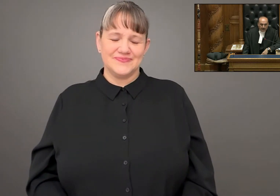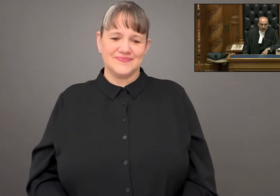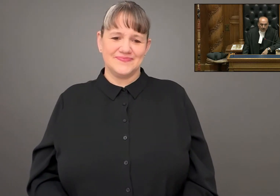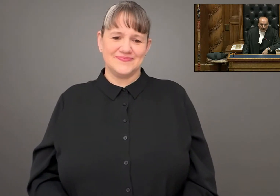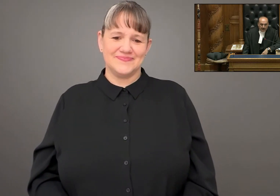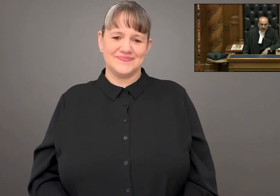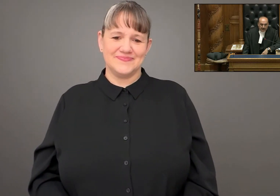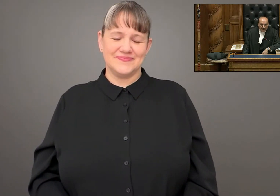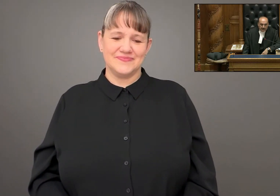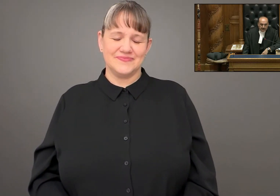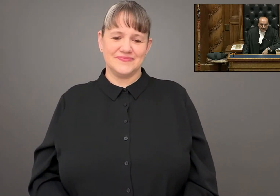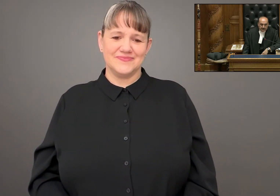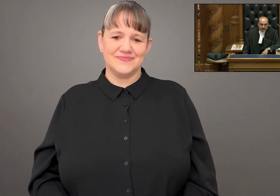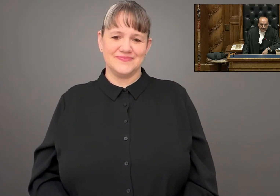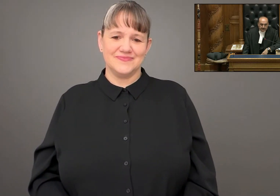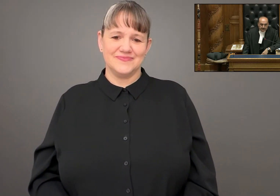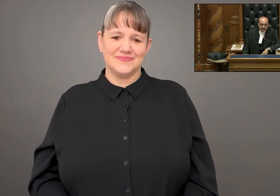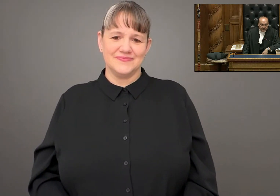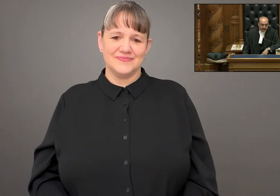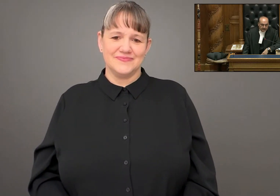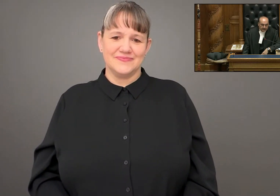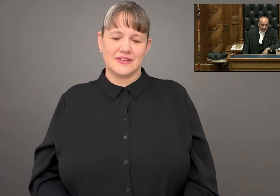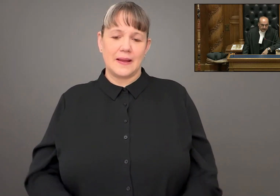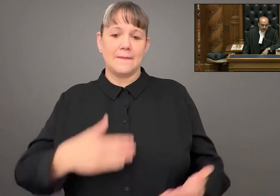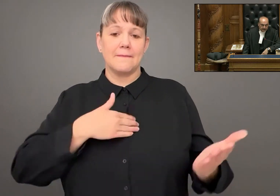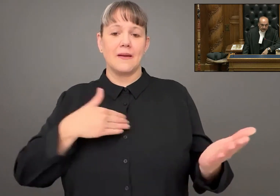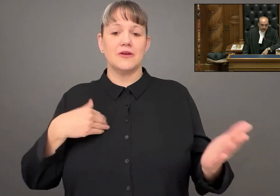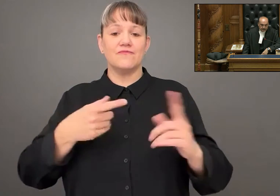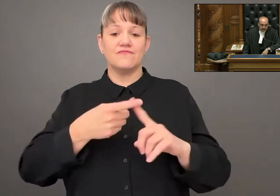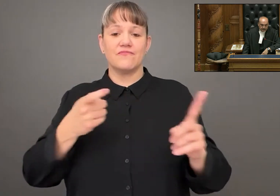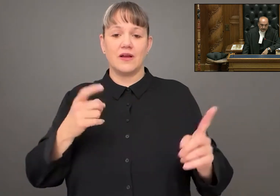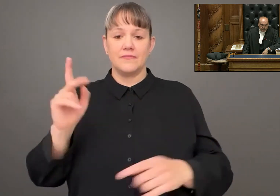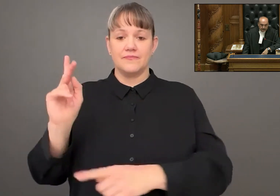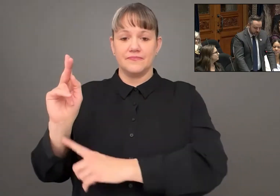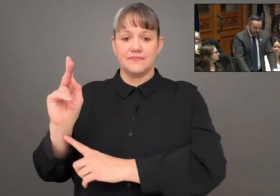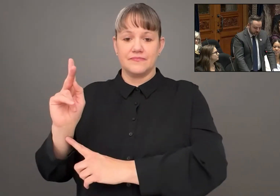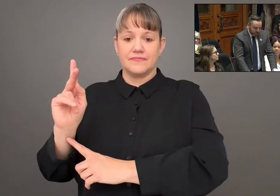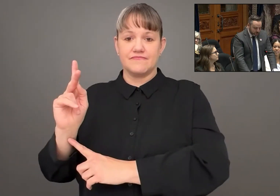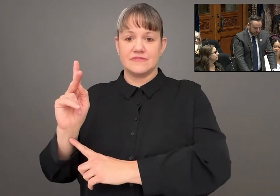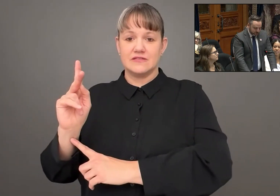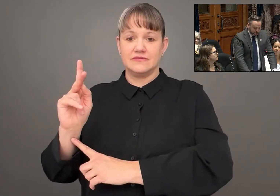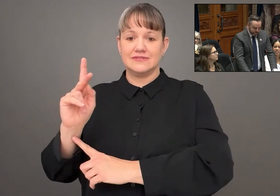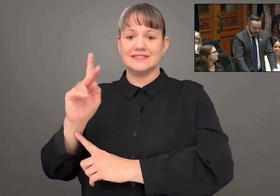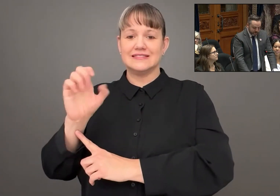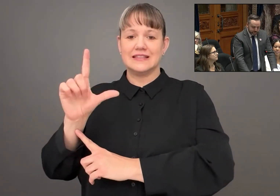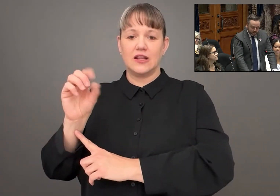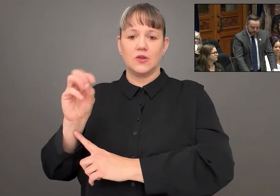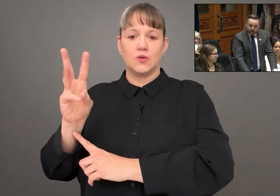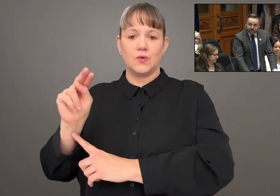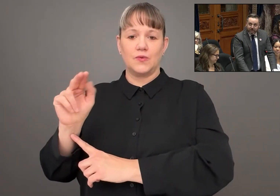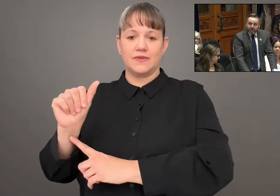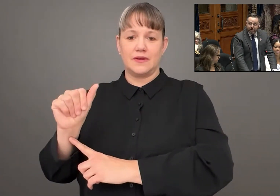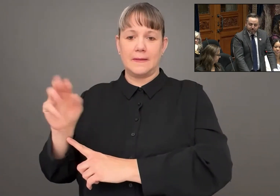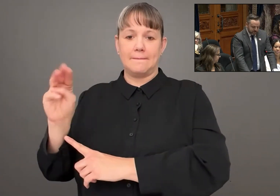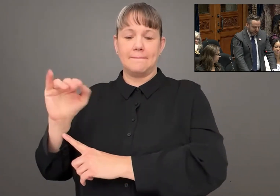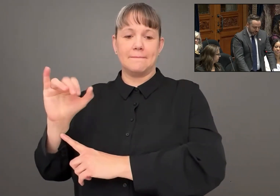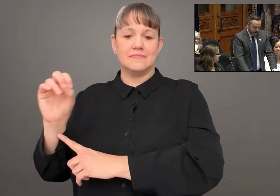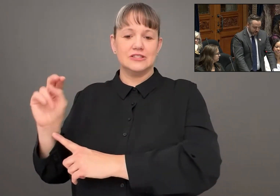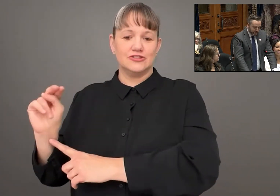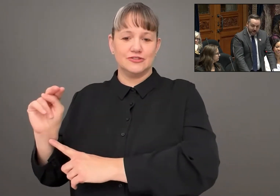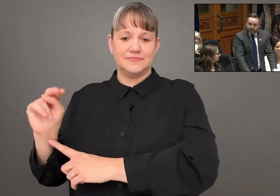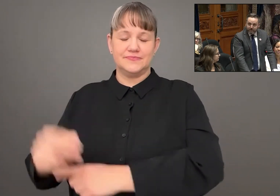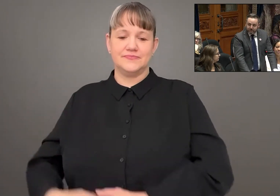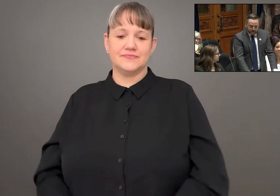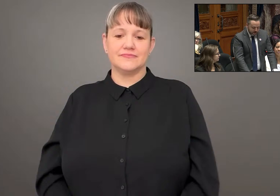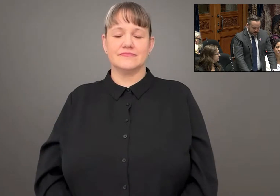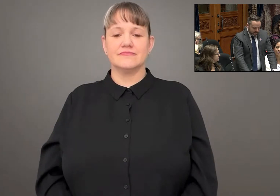Member for Kelowna Mission. Mr. Speaker, the prospect of crime and violence leaves communities in fear for the safety of themselves and